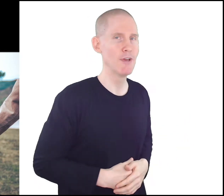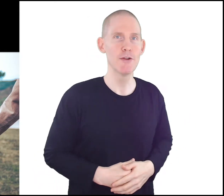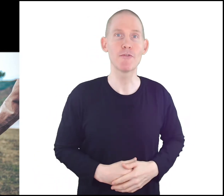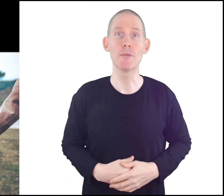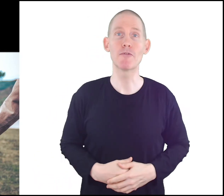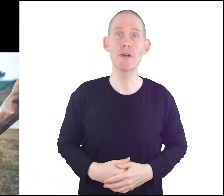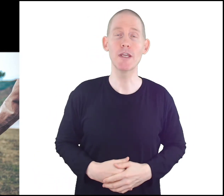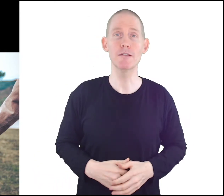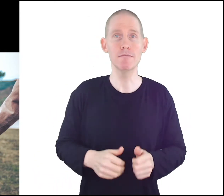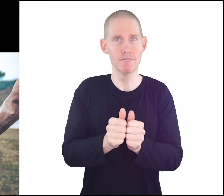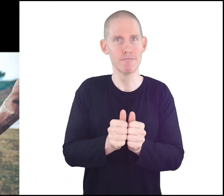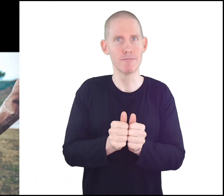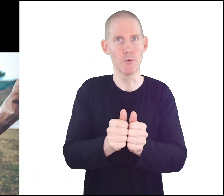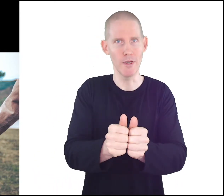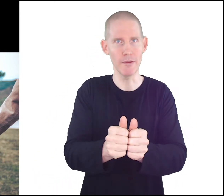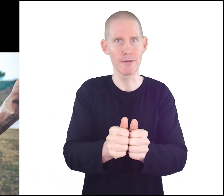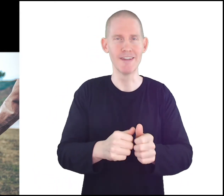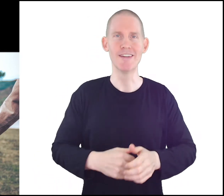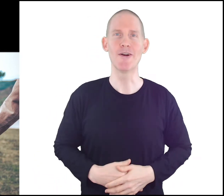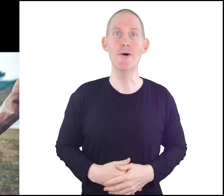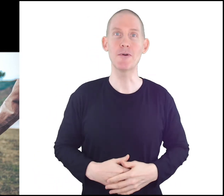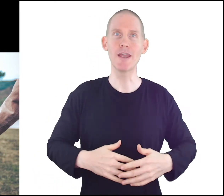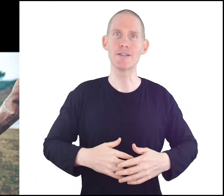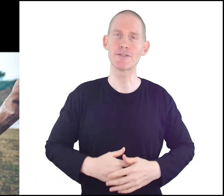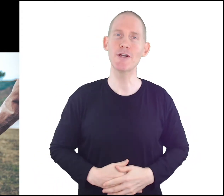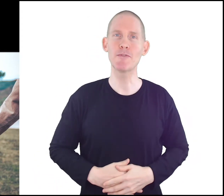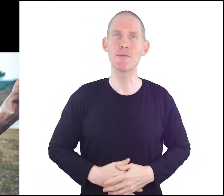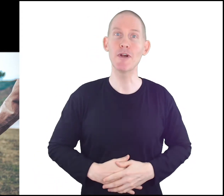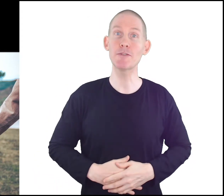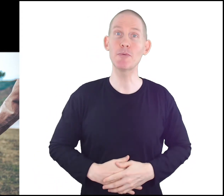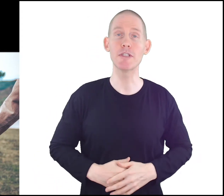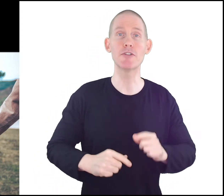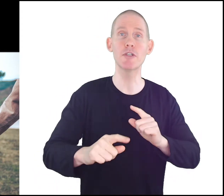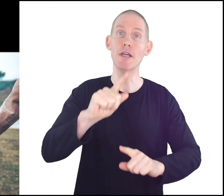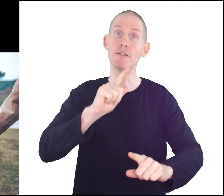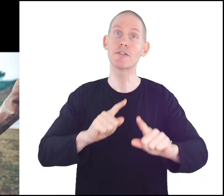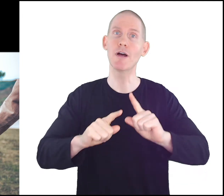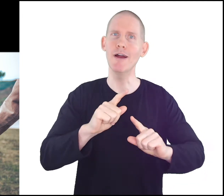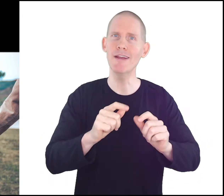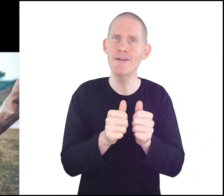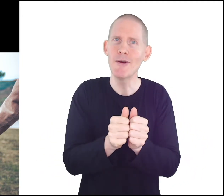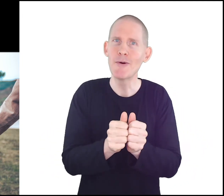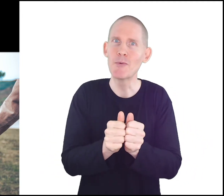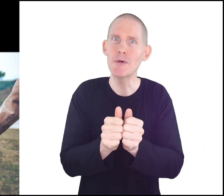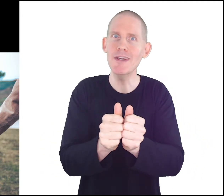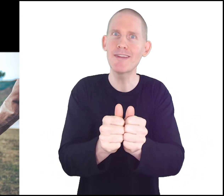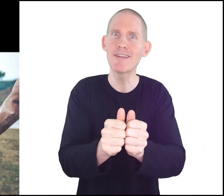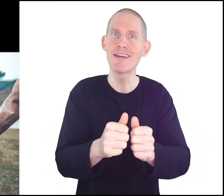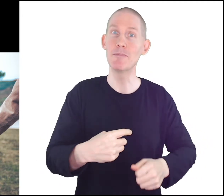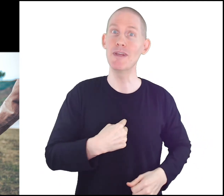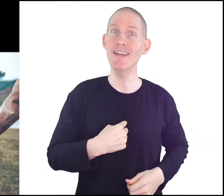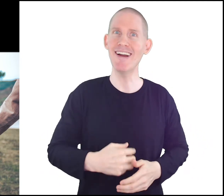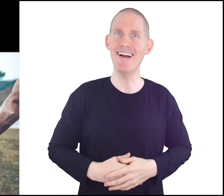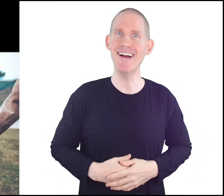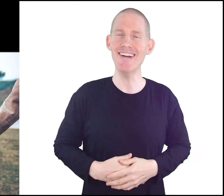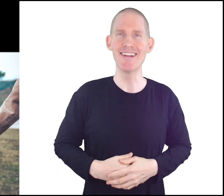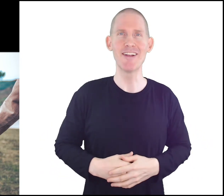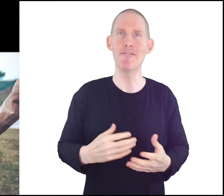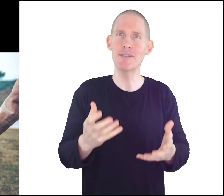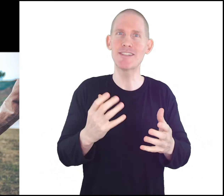From the front again, with. Okay, starting from the rest position, sign with me. Aha, I've been signing